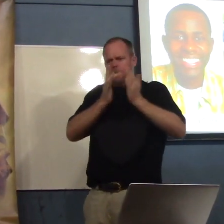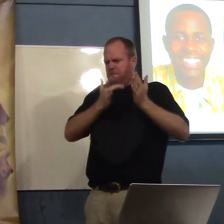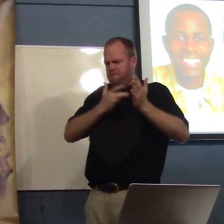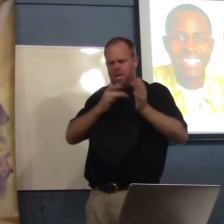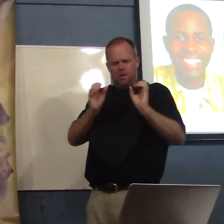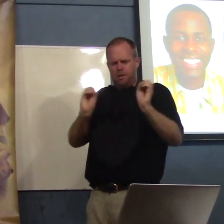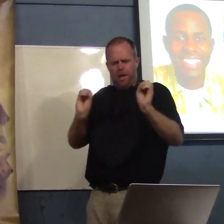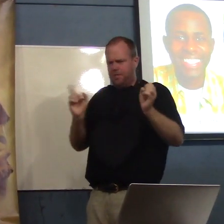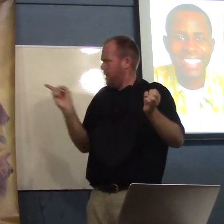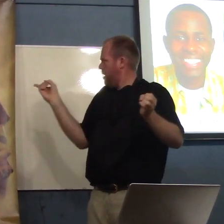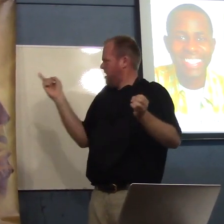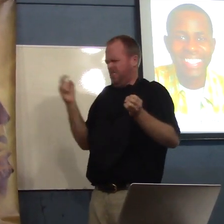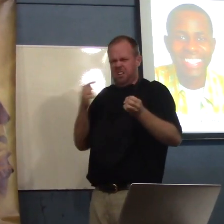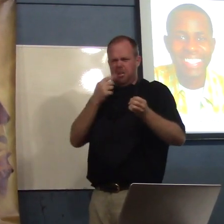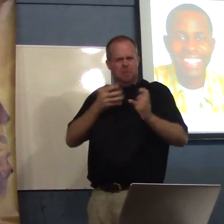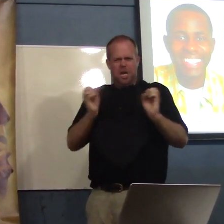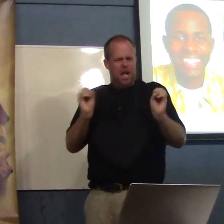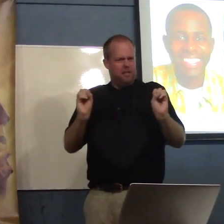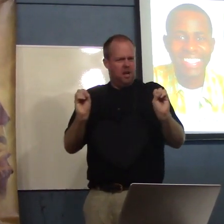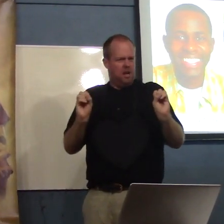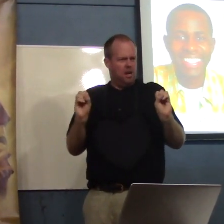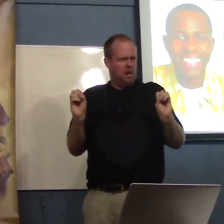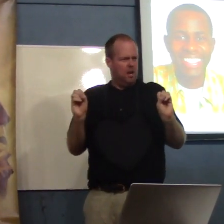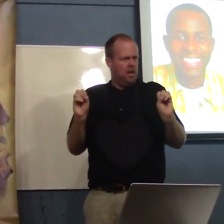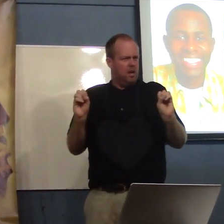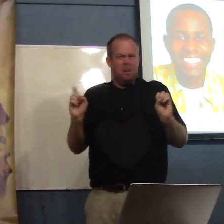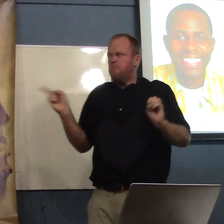I'm praying. And I don't even feel Jesus talking to me at all.